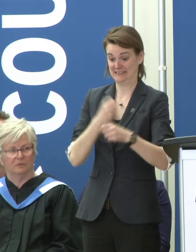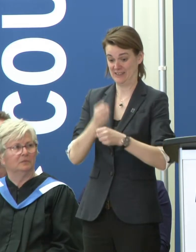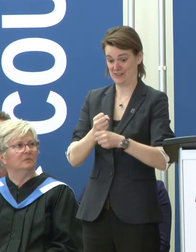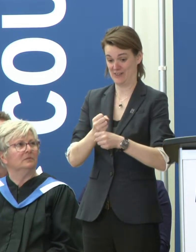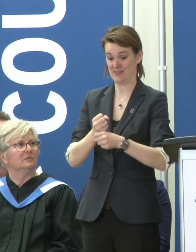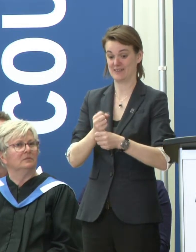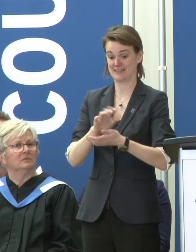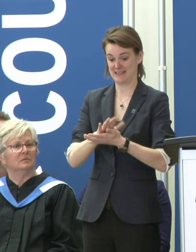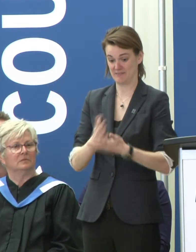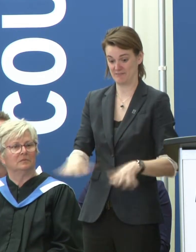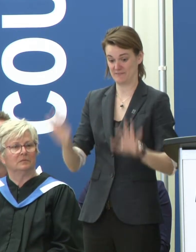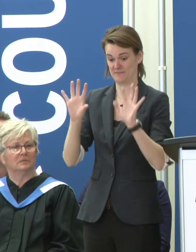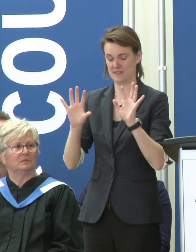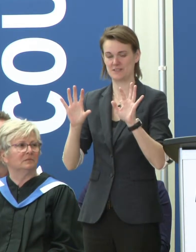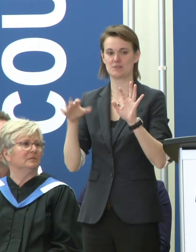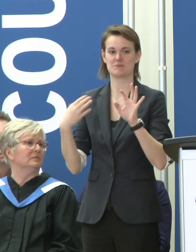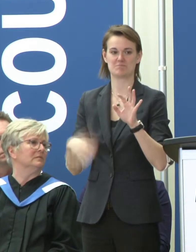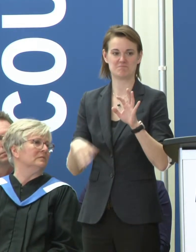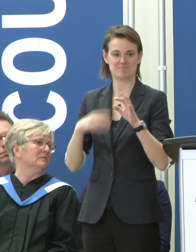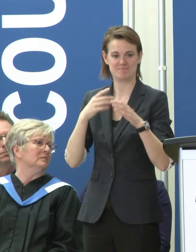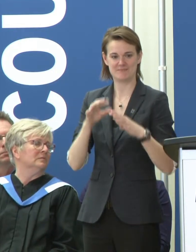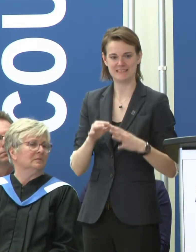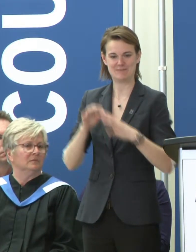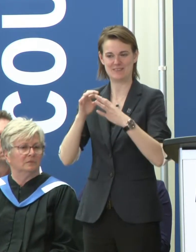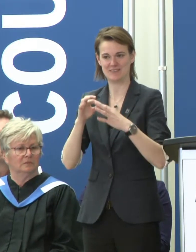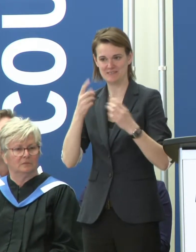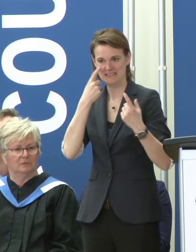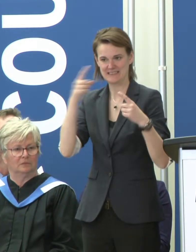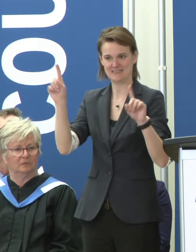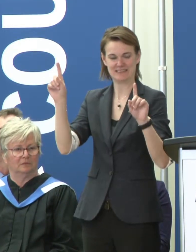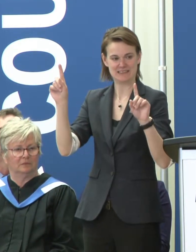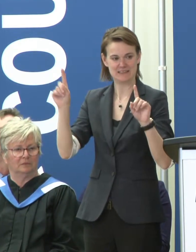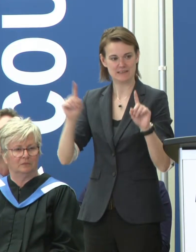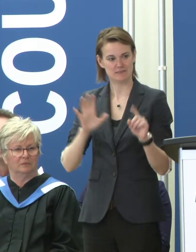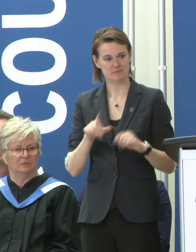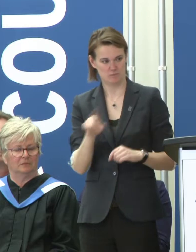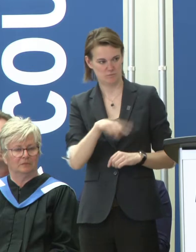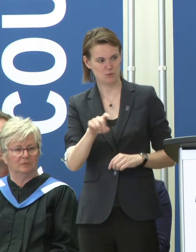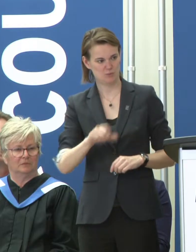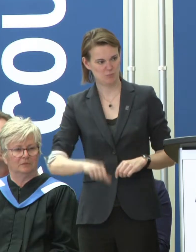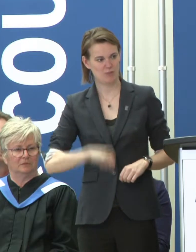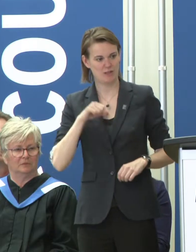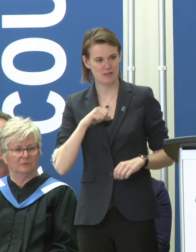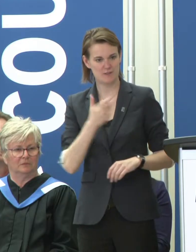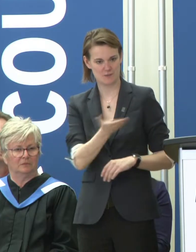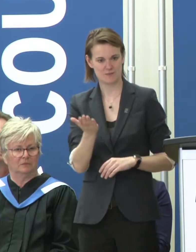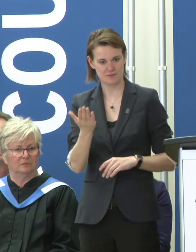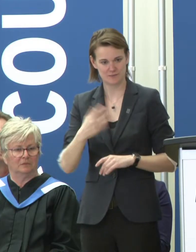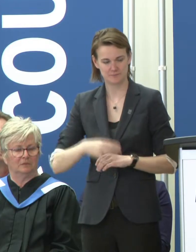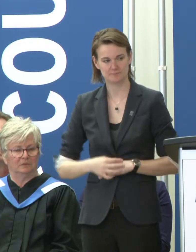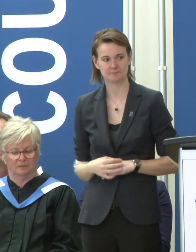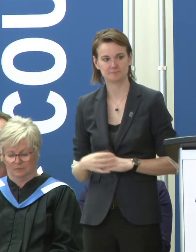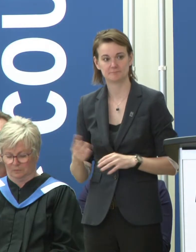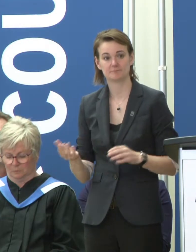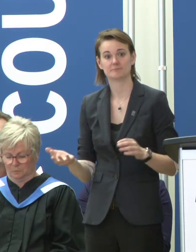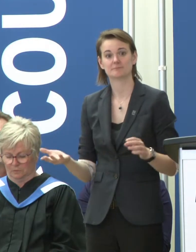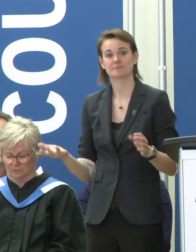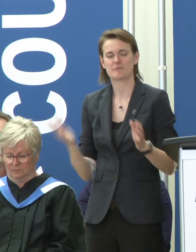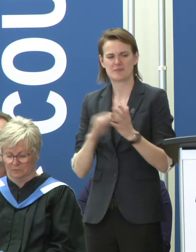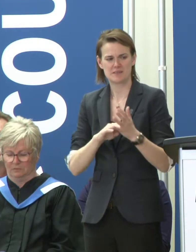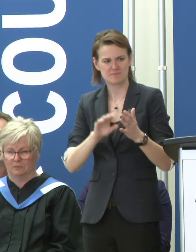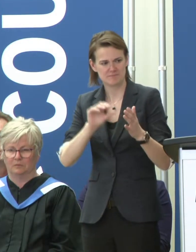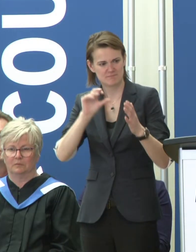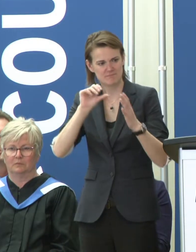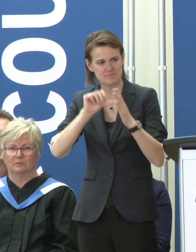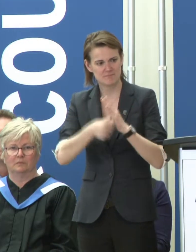even more special. You've accomplished so much, you should be so proud. Again, we are so glad that you've taken the